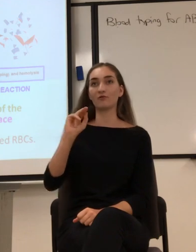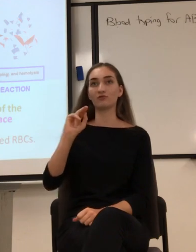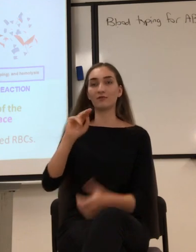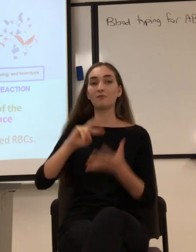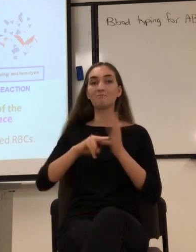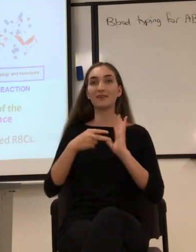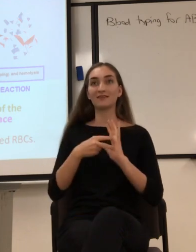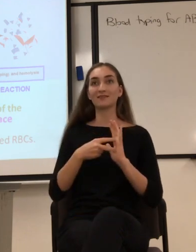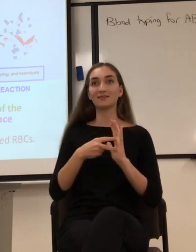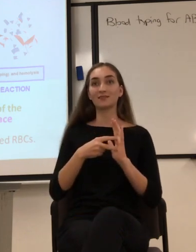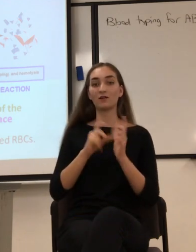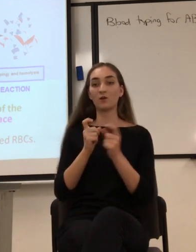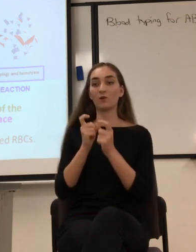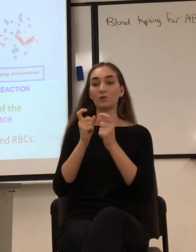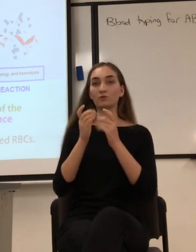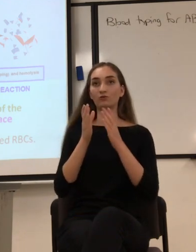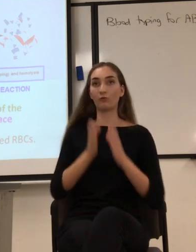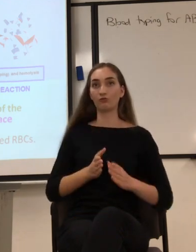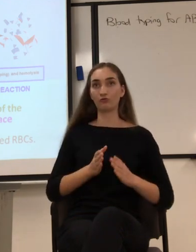Donors,